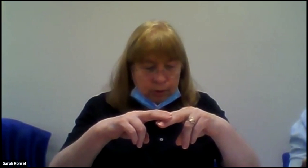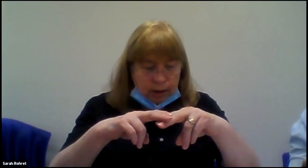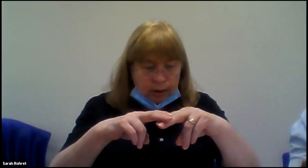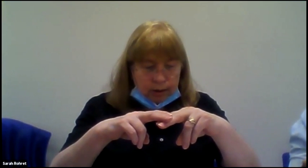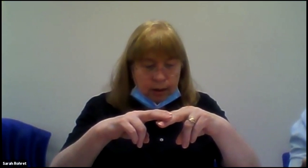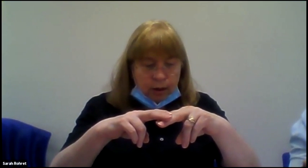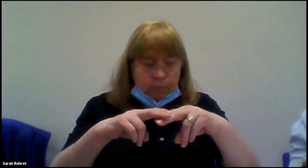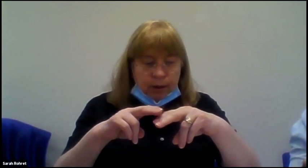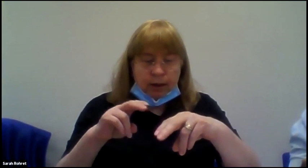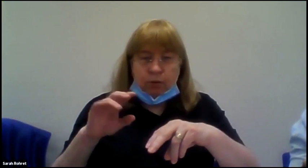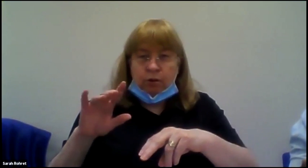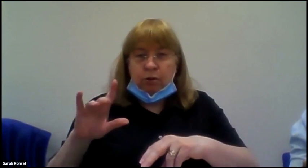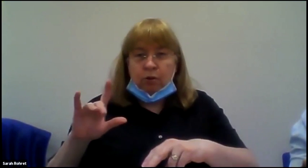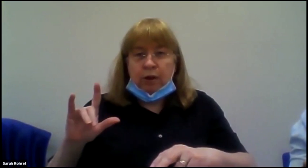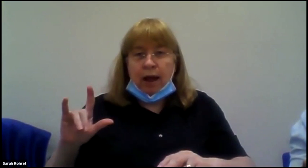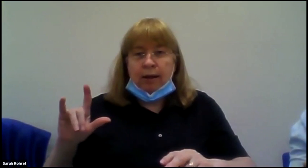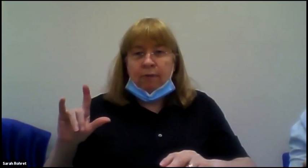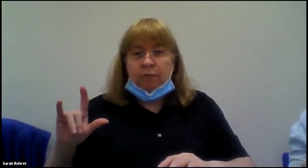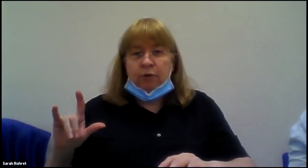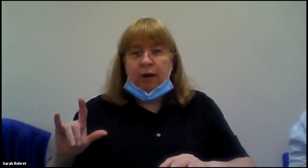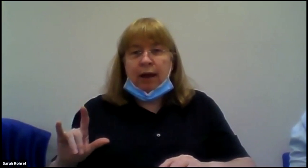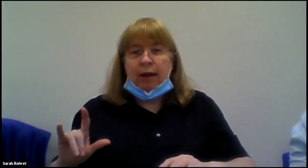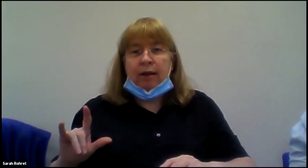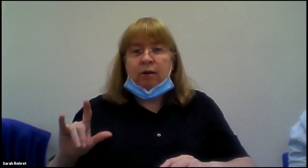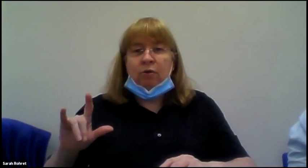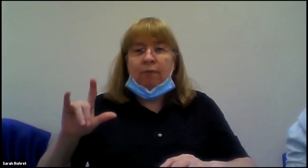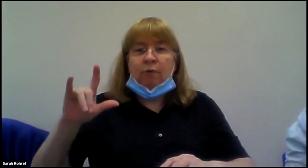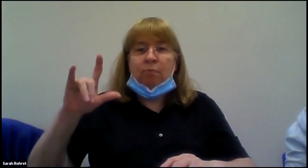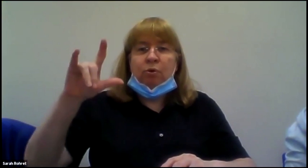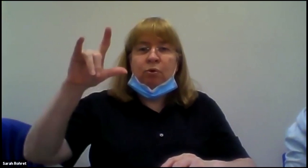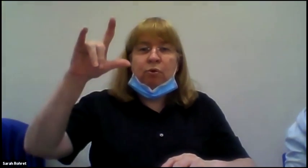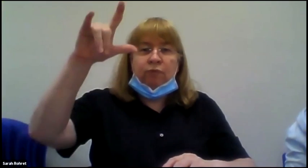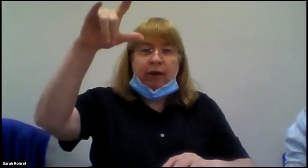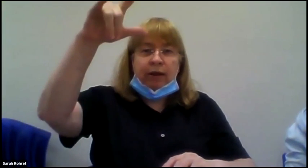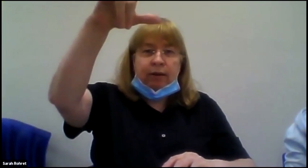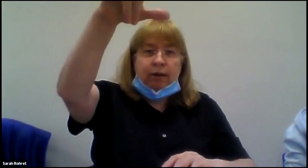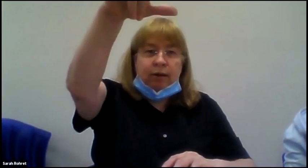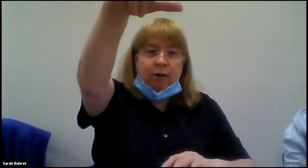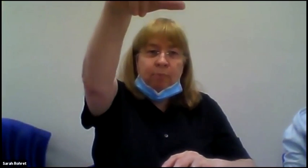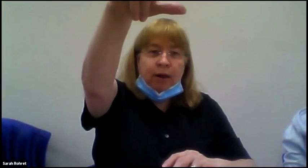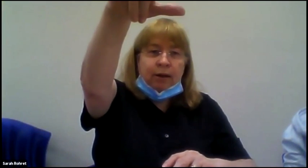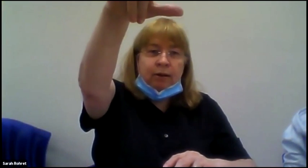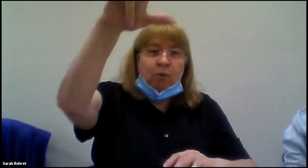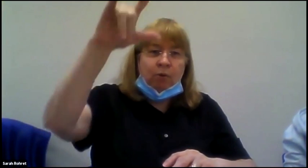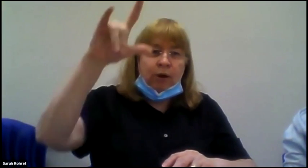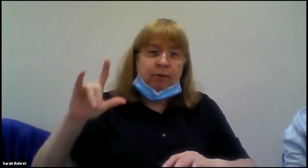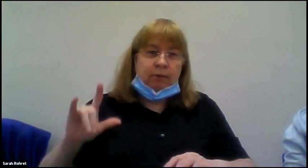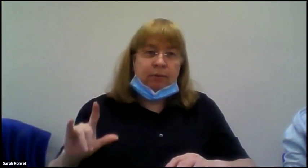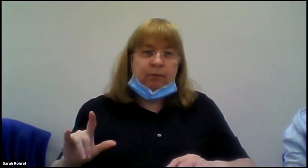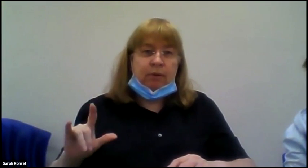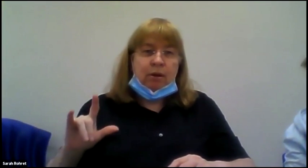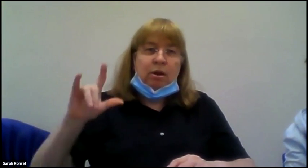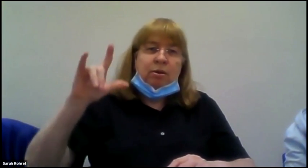Okay. Airplane, of course, you know the I love you hand, and then you have to move it as the airplane is going.